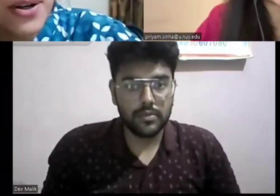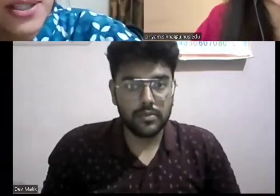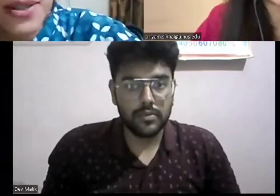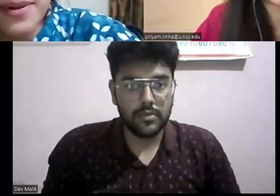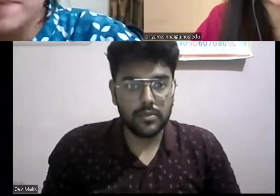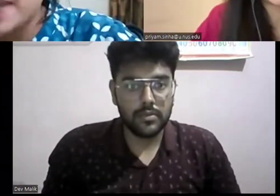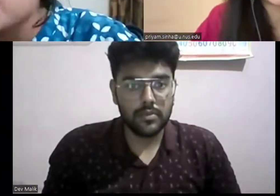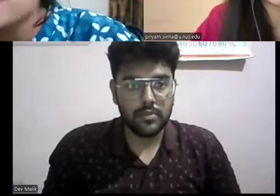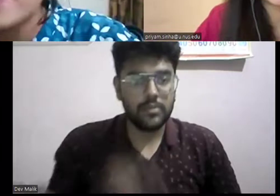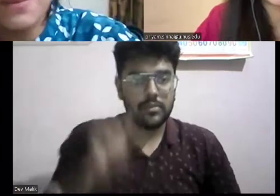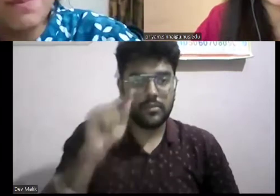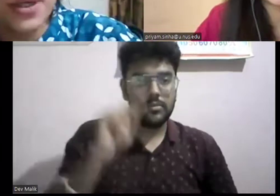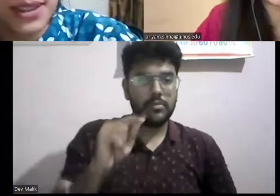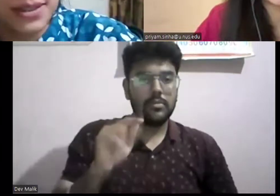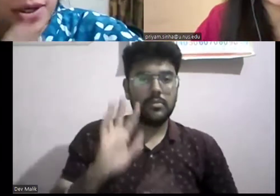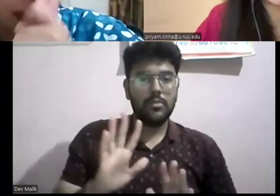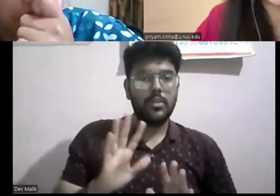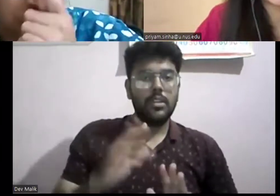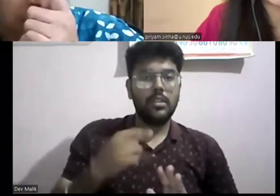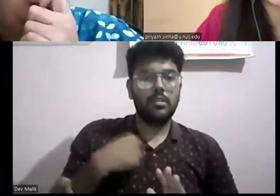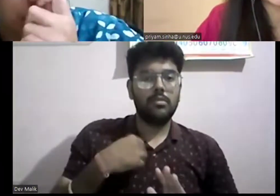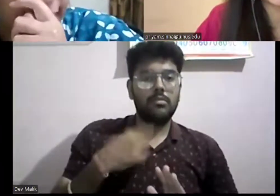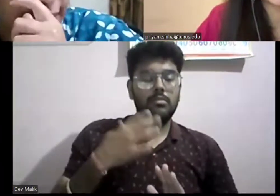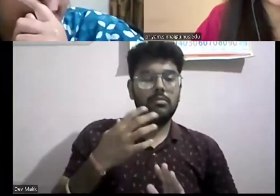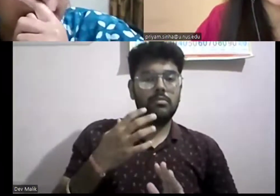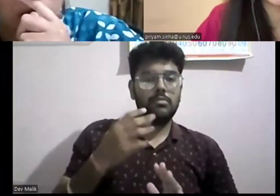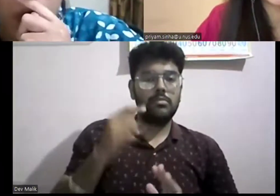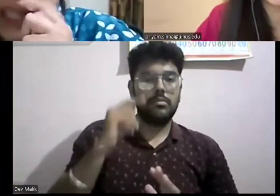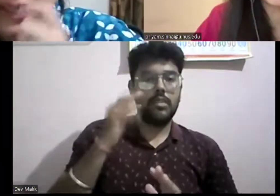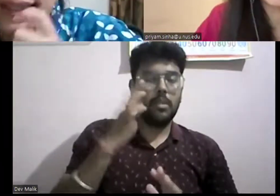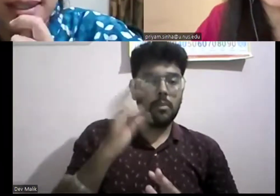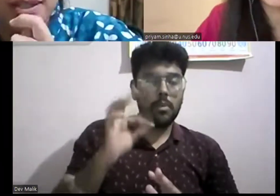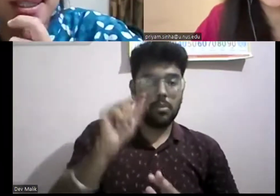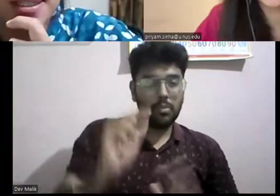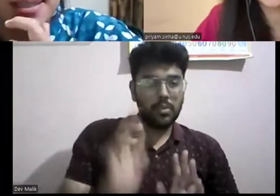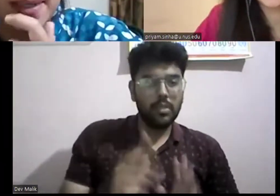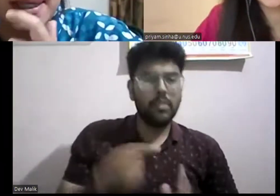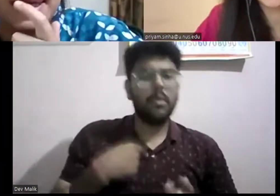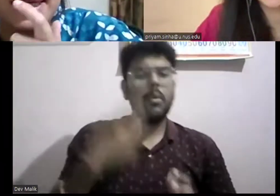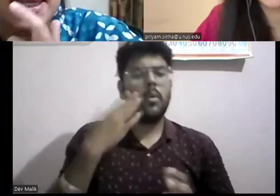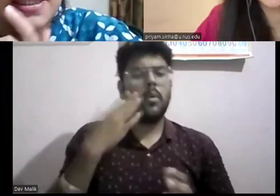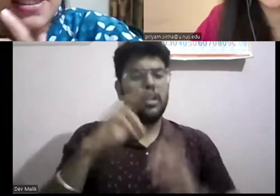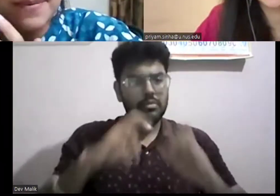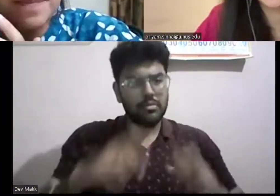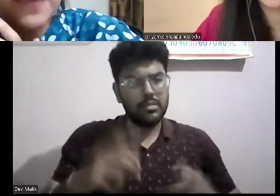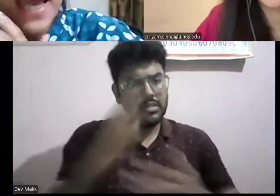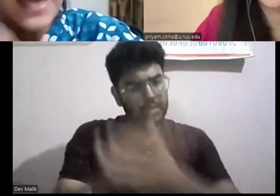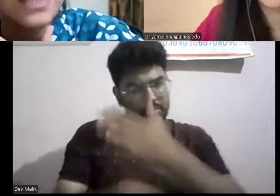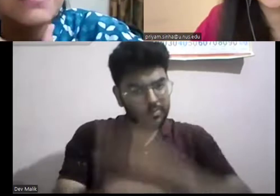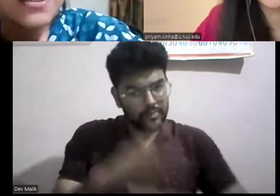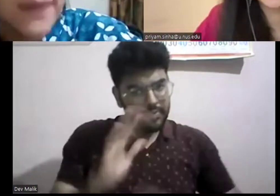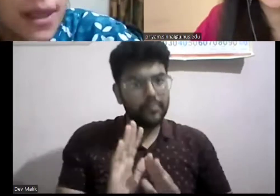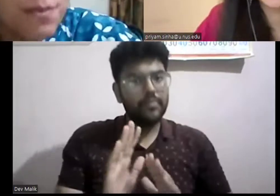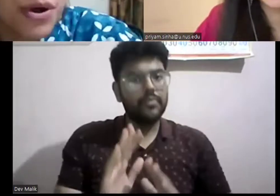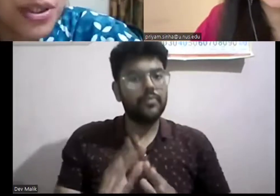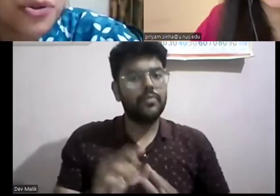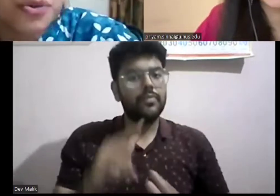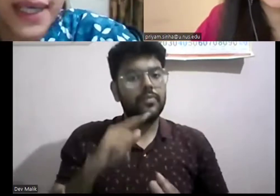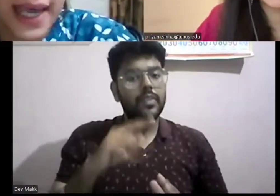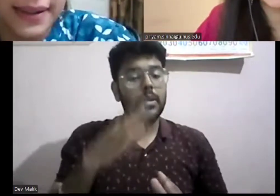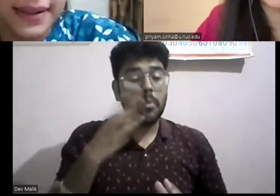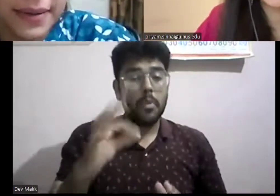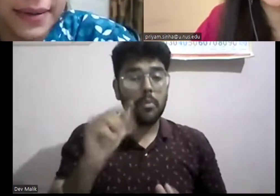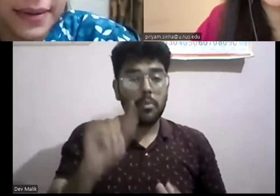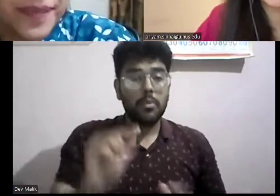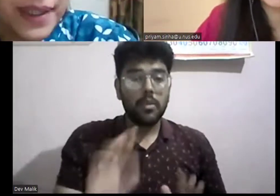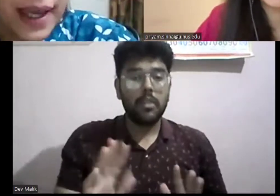point because, that was very important, because while we are doing research in disability, at times it's very important to